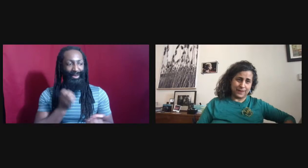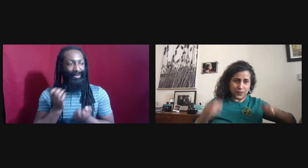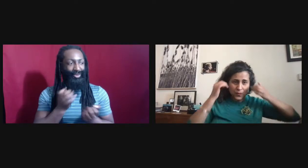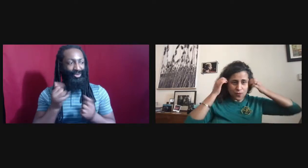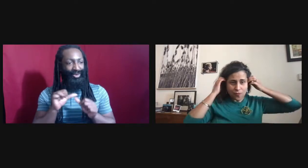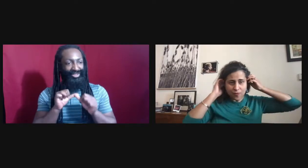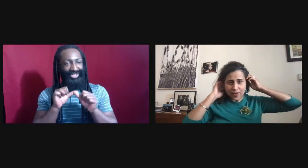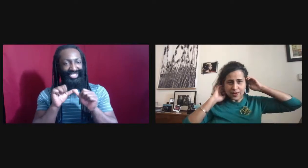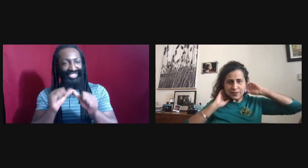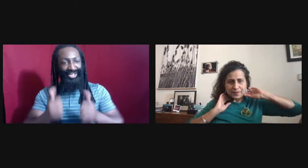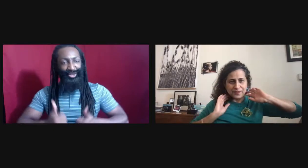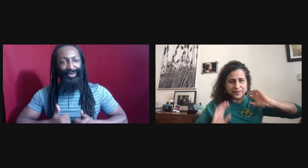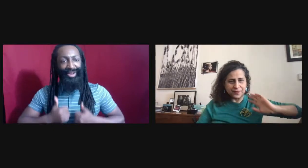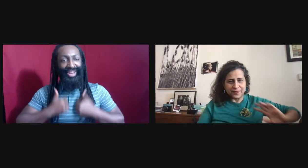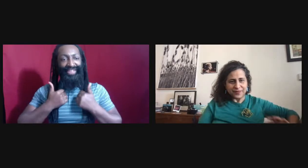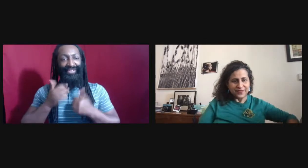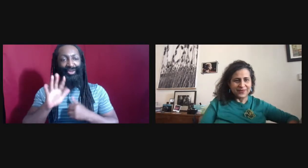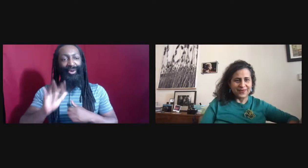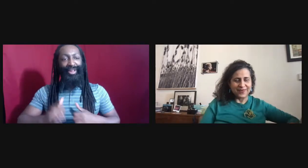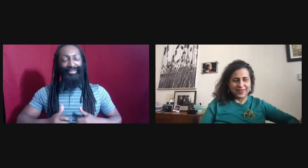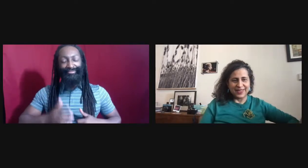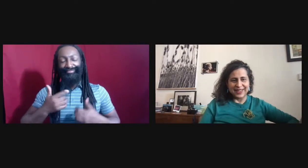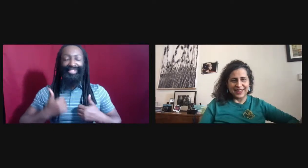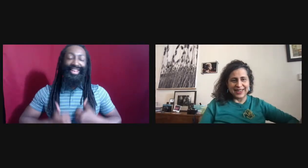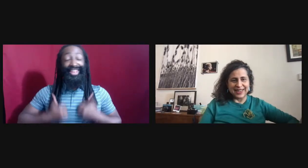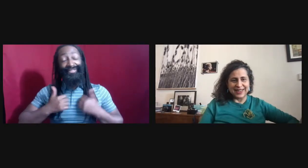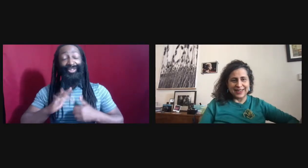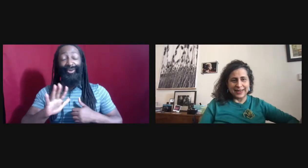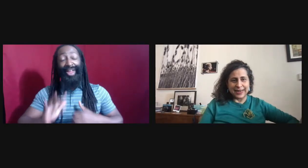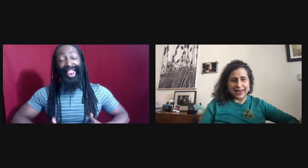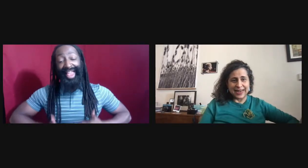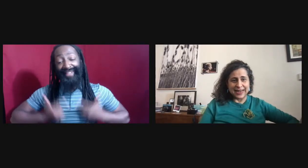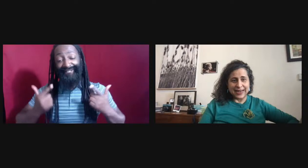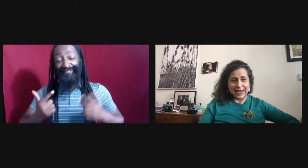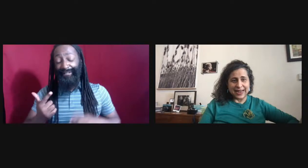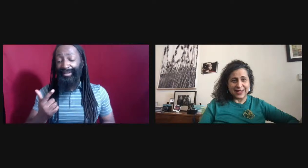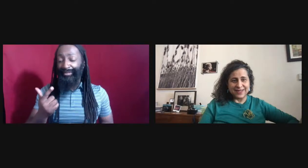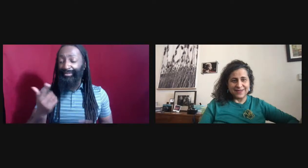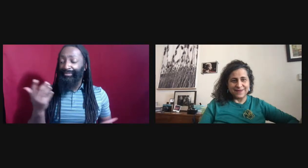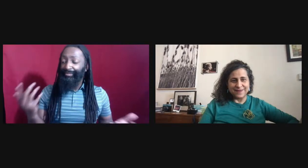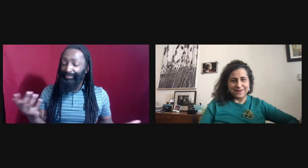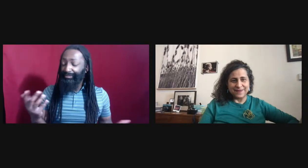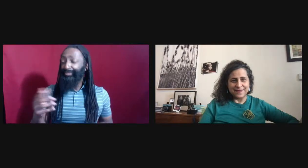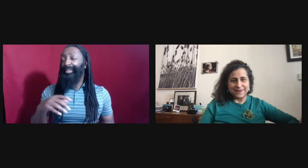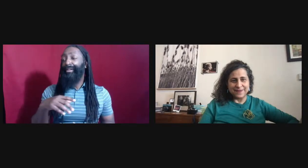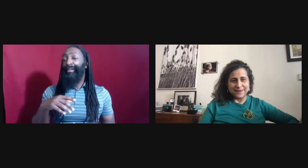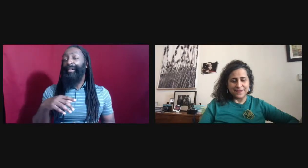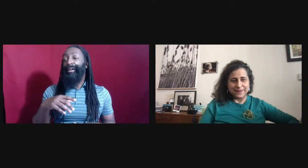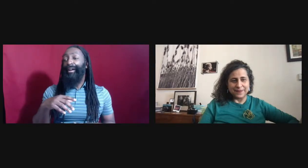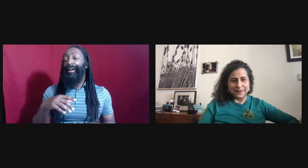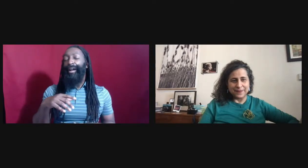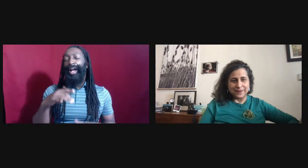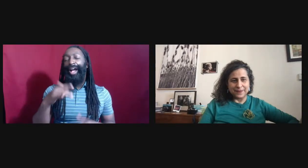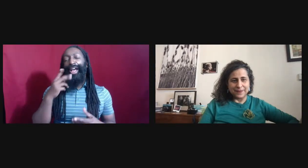you know, it's quite fascinating because it's the emotional journey that you live on, that your life is.